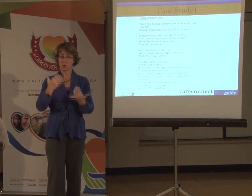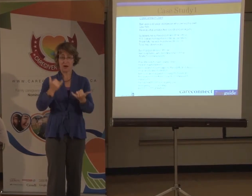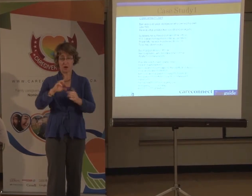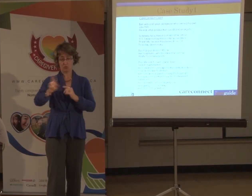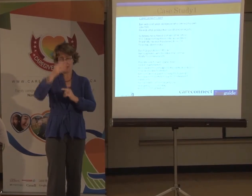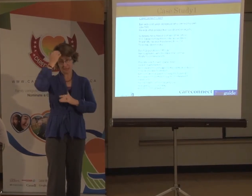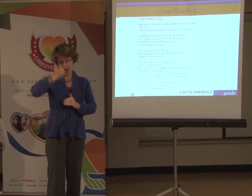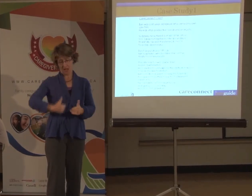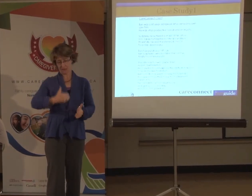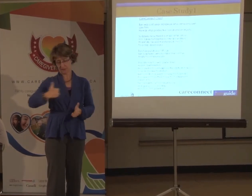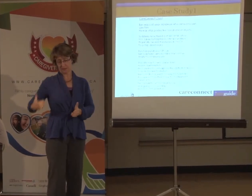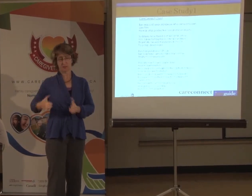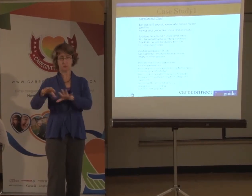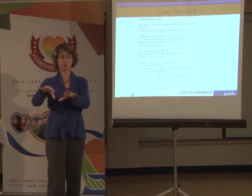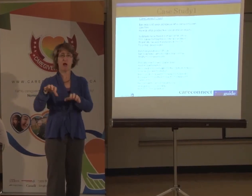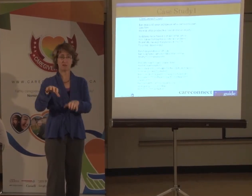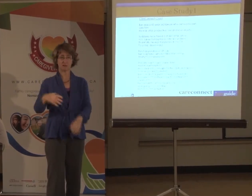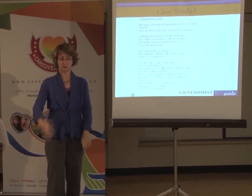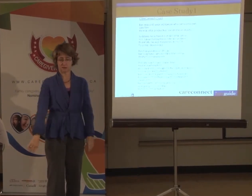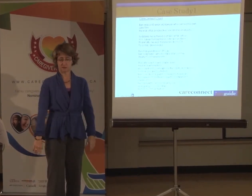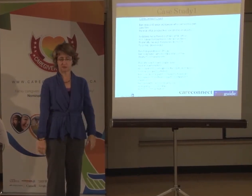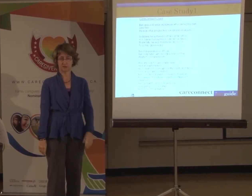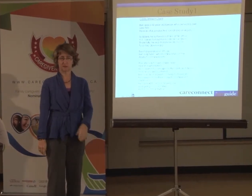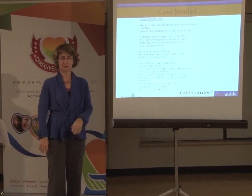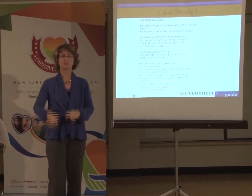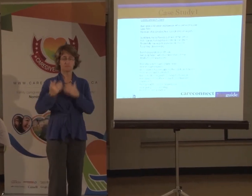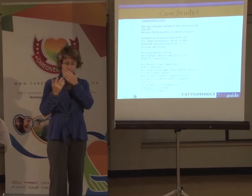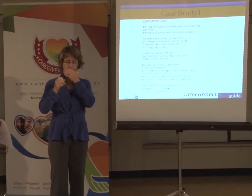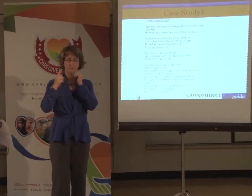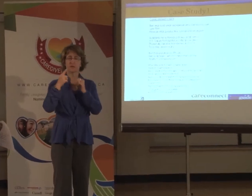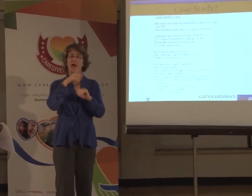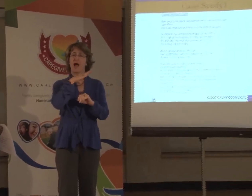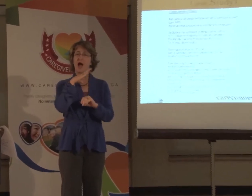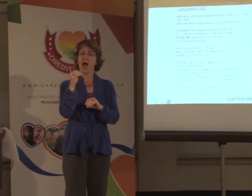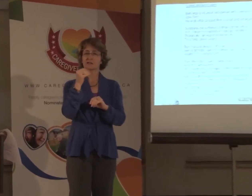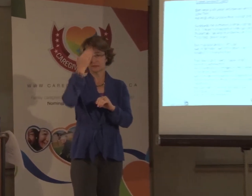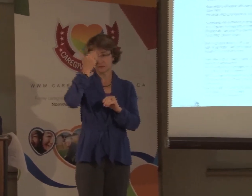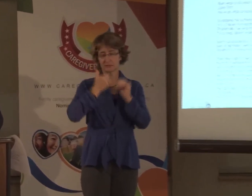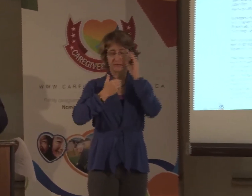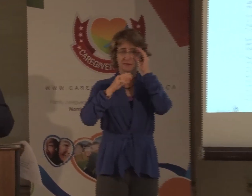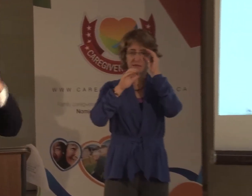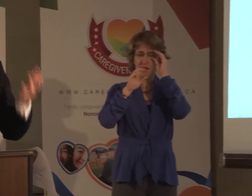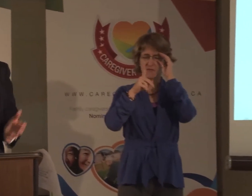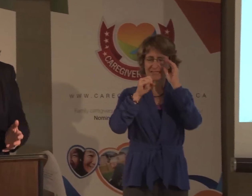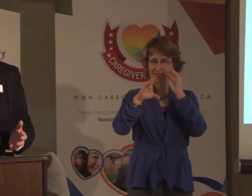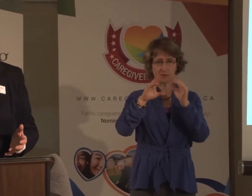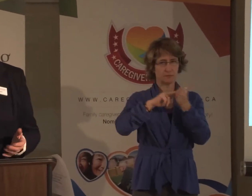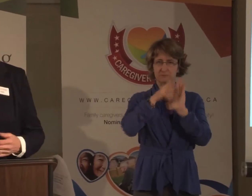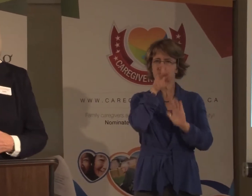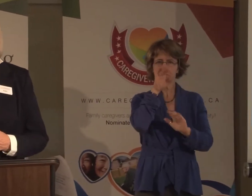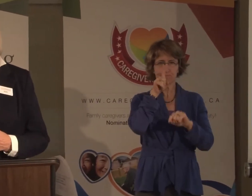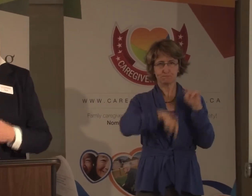right-sided paralysis. So his right side has paralysis, and he is aphasic, which means he's unable to